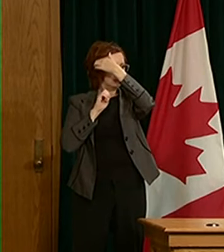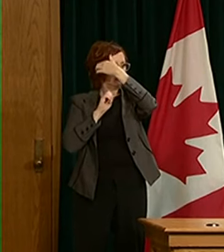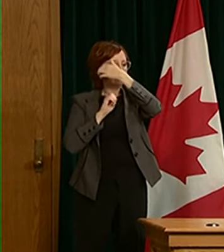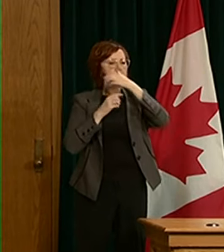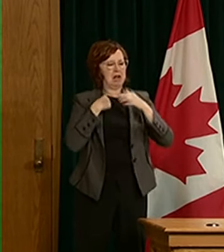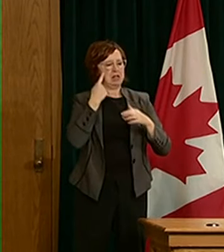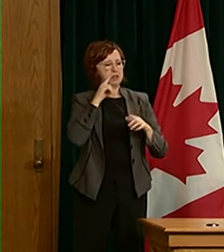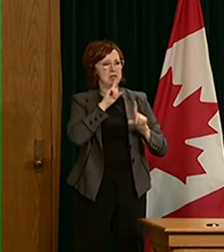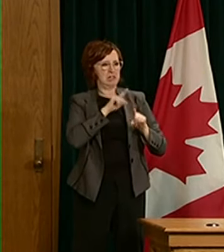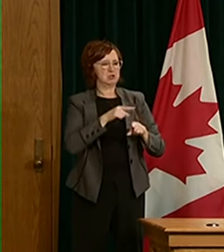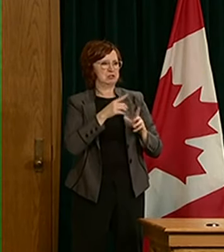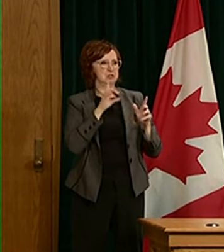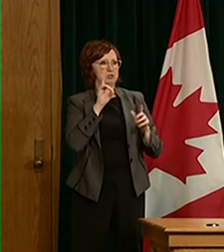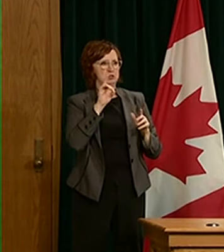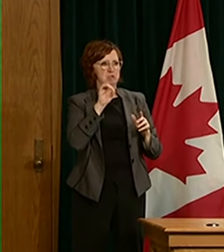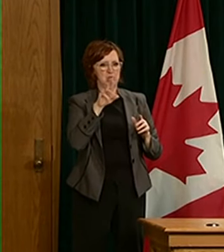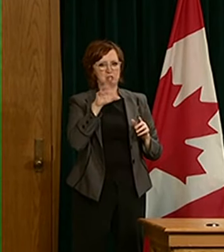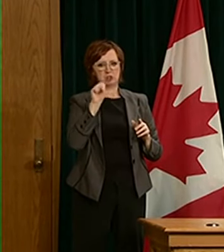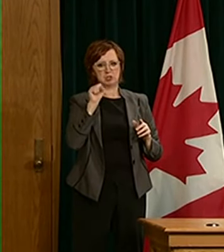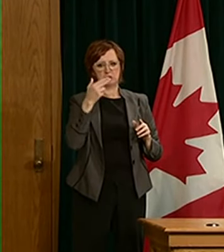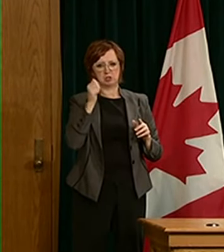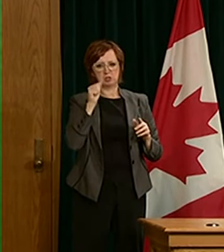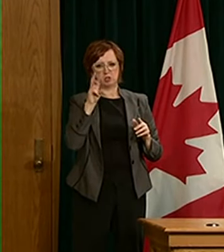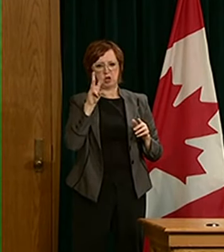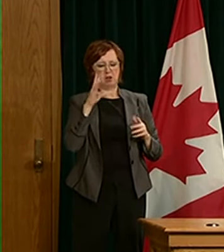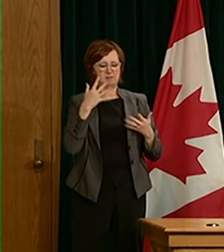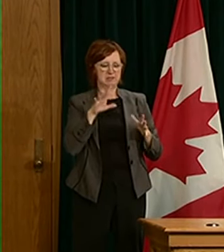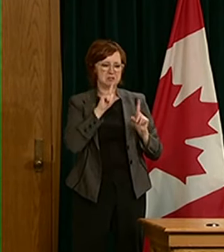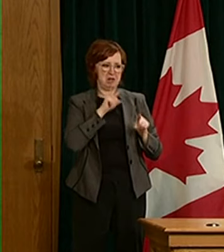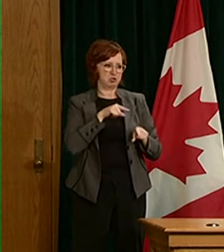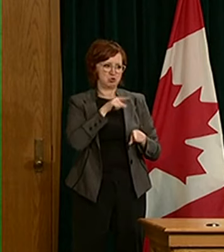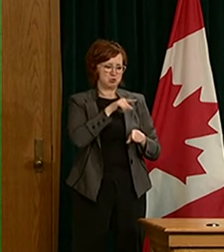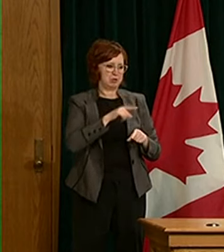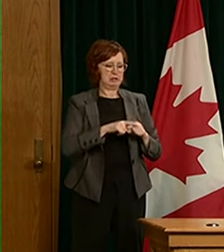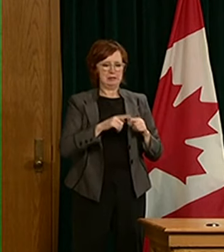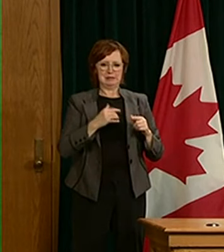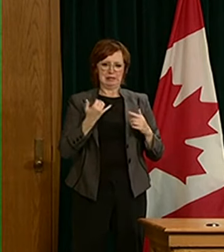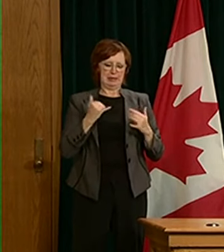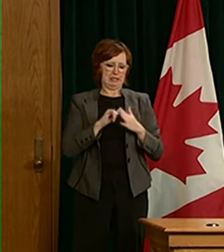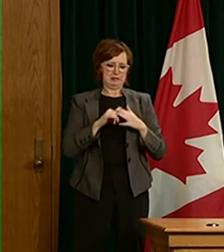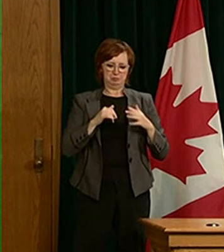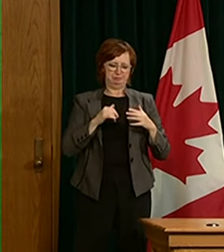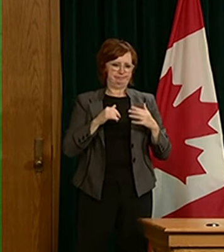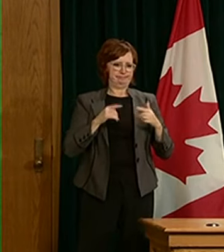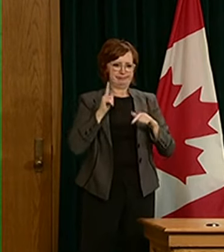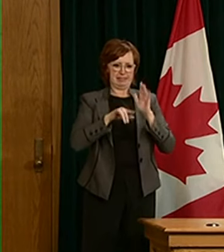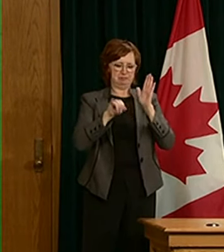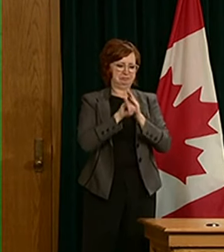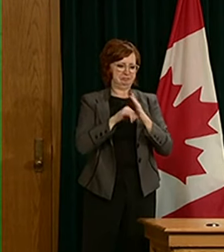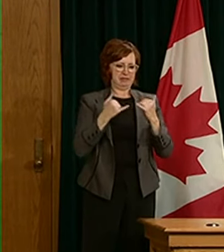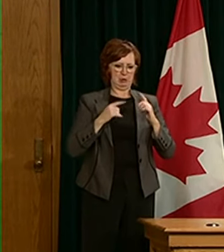answered the question as I would, that it is early. We have some optimistic signs, and our hope is certainly that